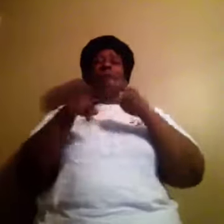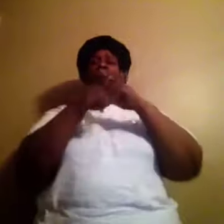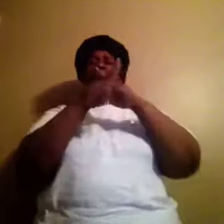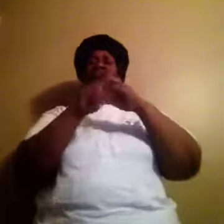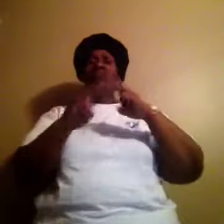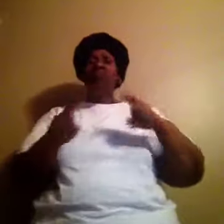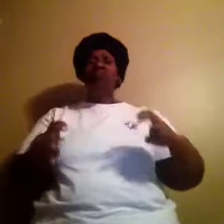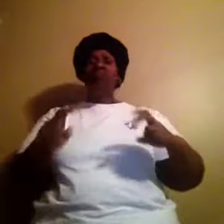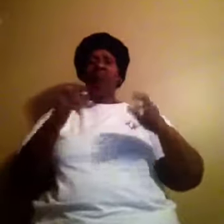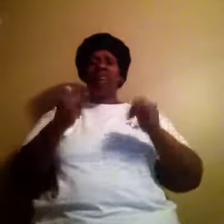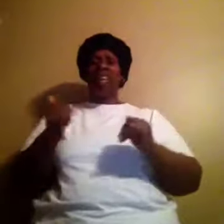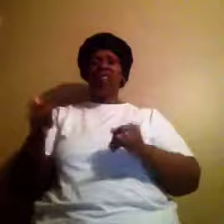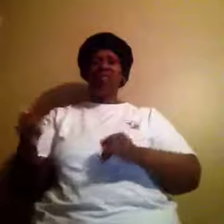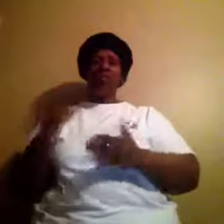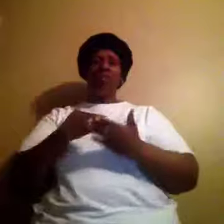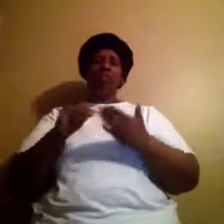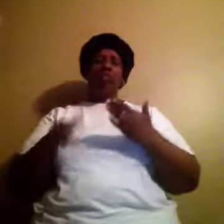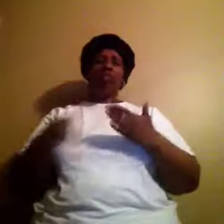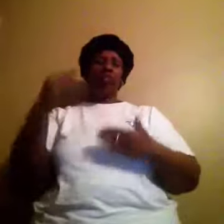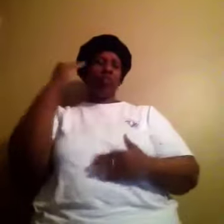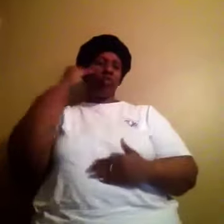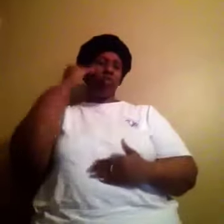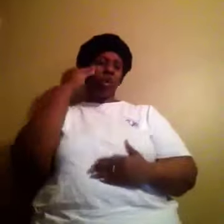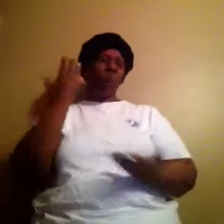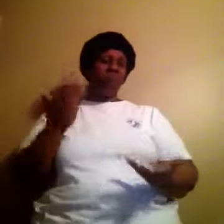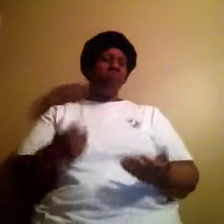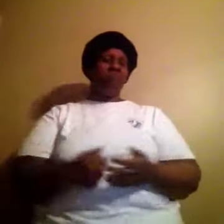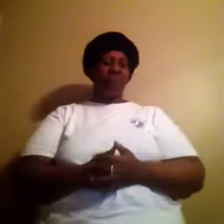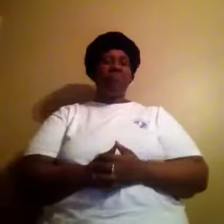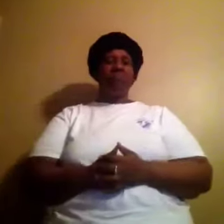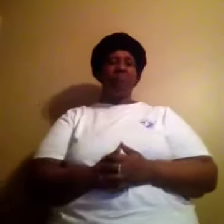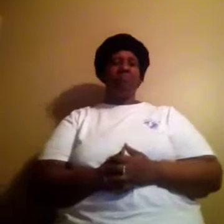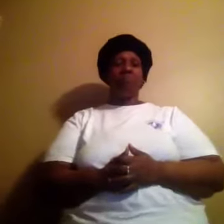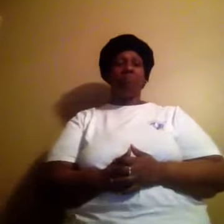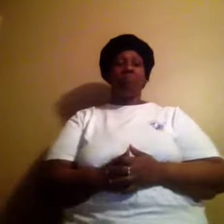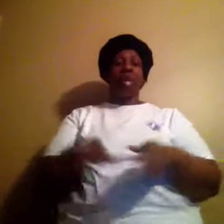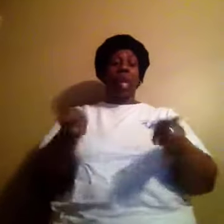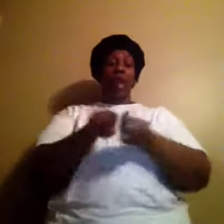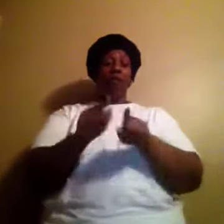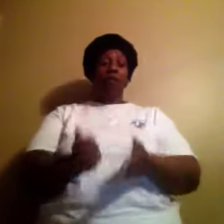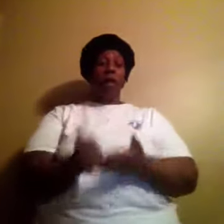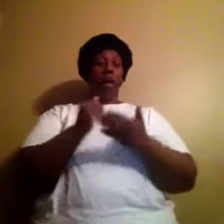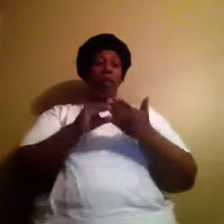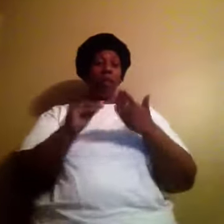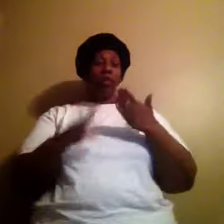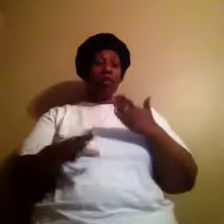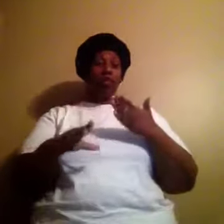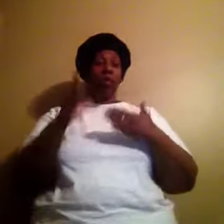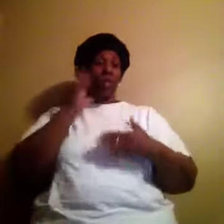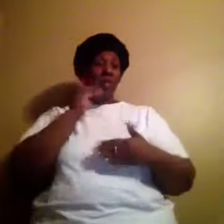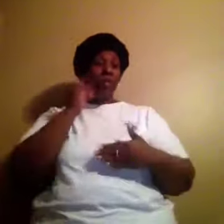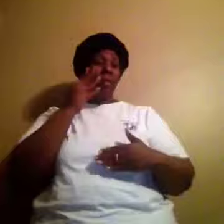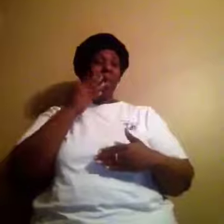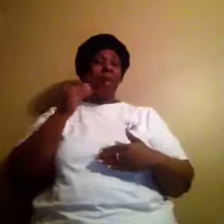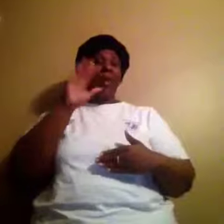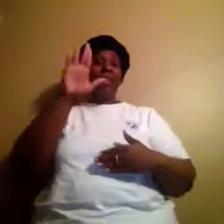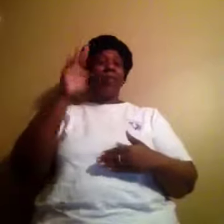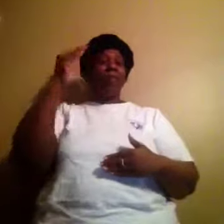student knowledge. And finally, of course, it's bringing student experience and knowledge of the world into the classroom and always using that